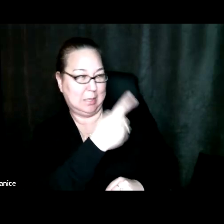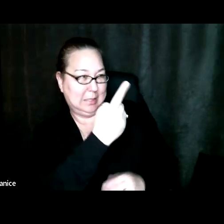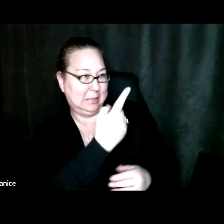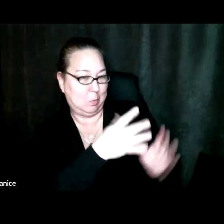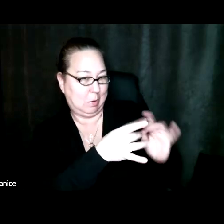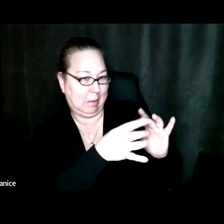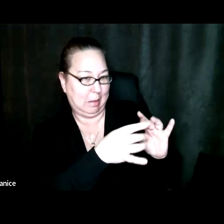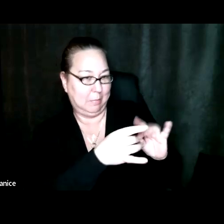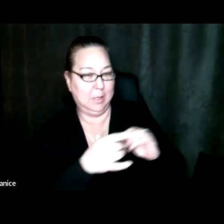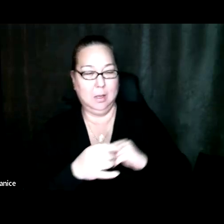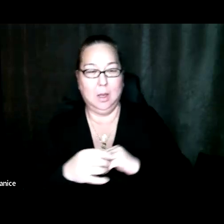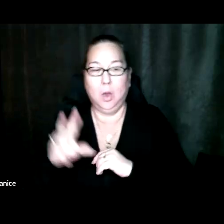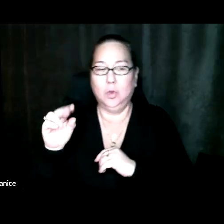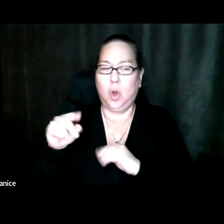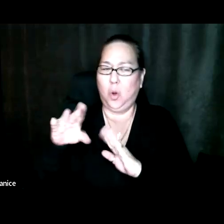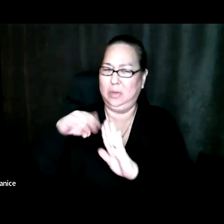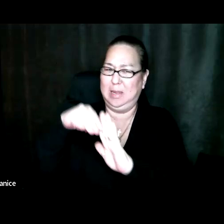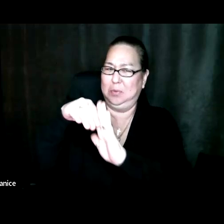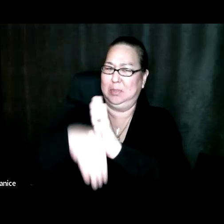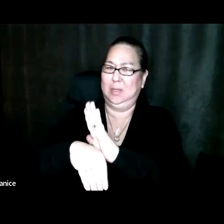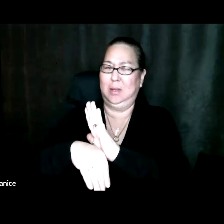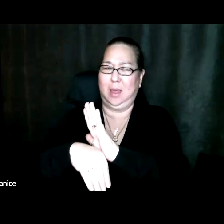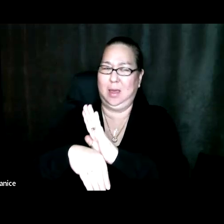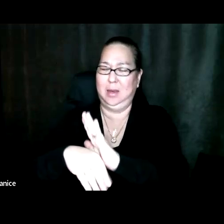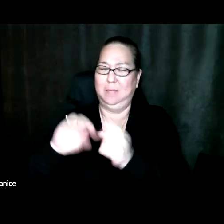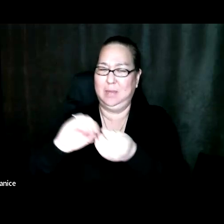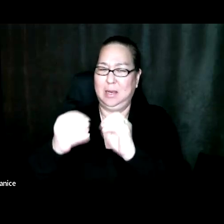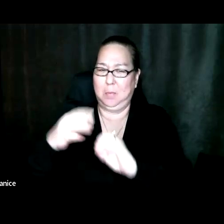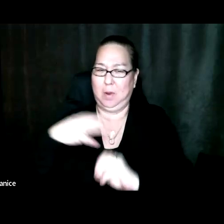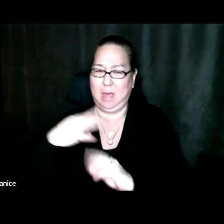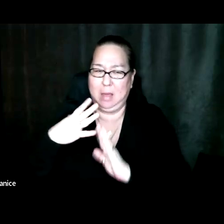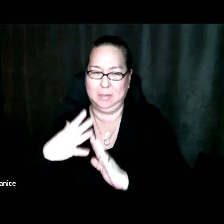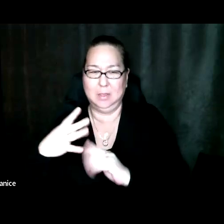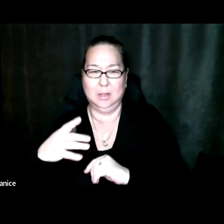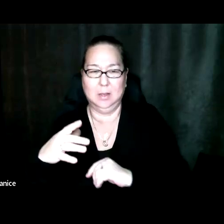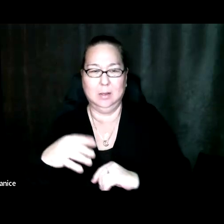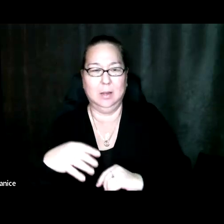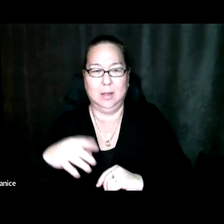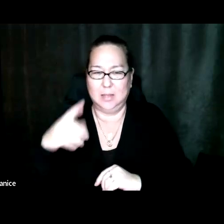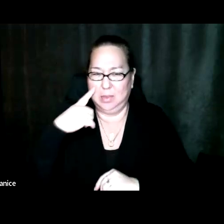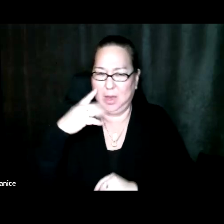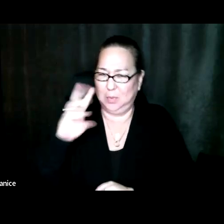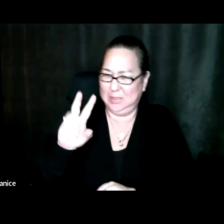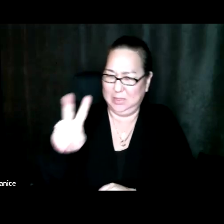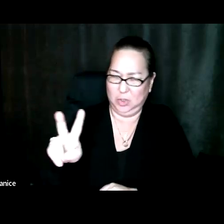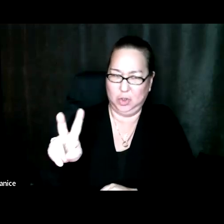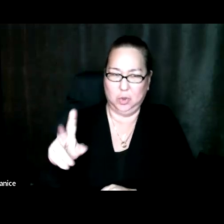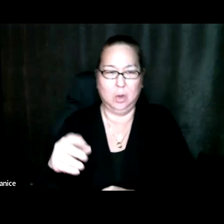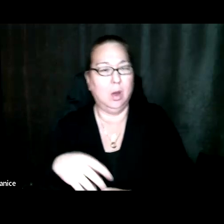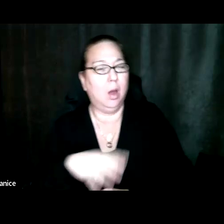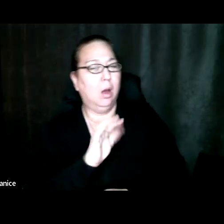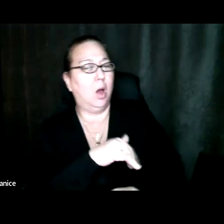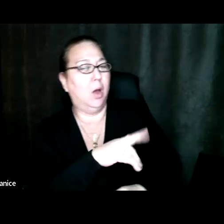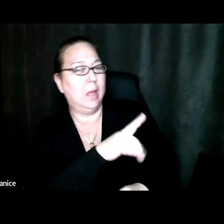62, 46. I think that was the amount that were 15 to 16%. Oh, yeah, right. I think that was the amount that were accepted or received invitation. right.